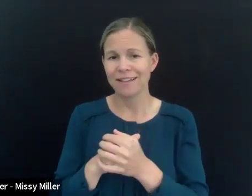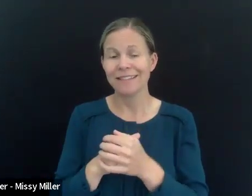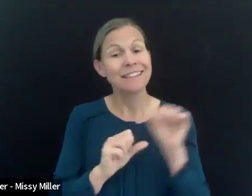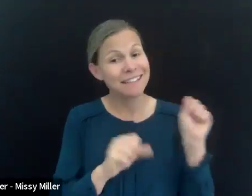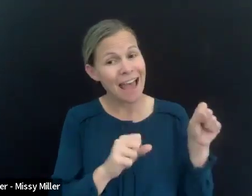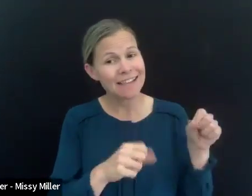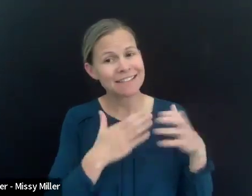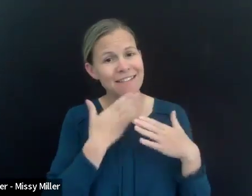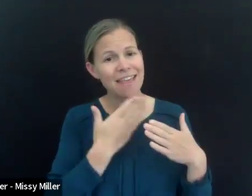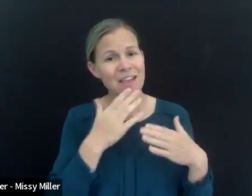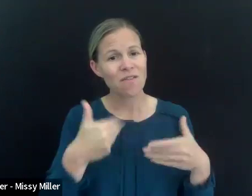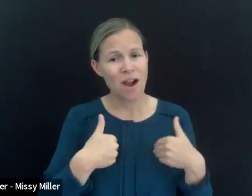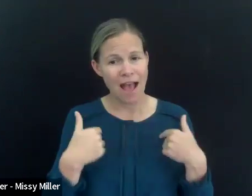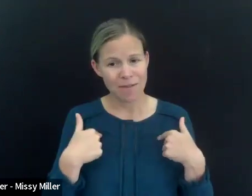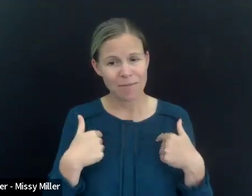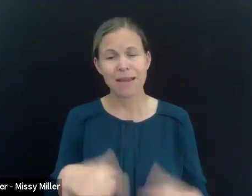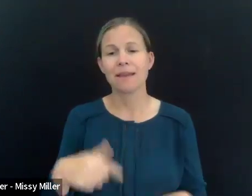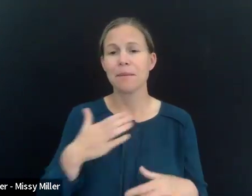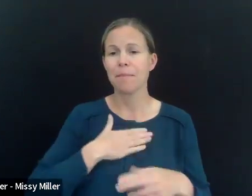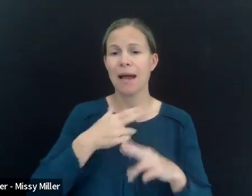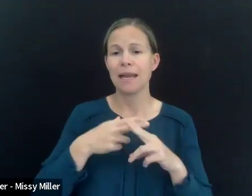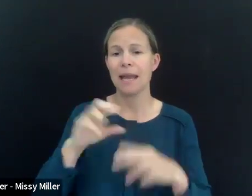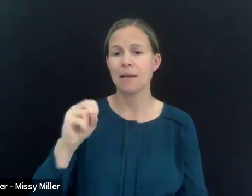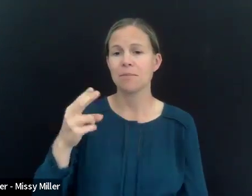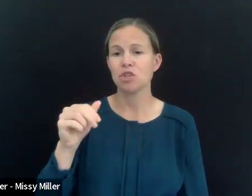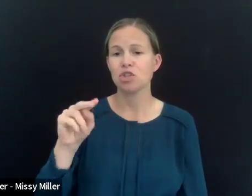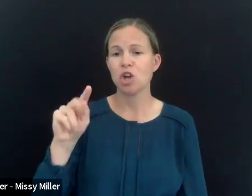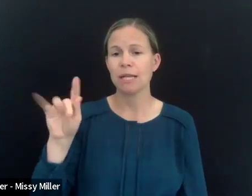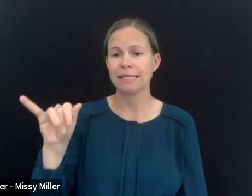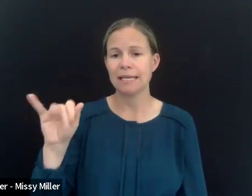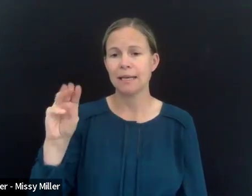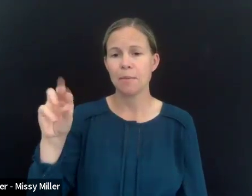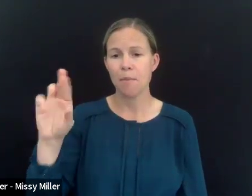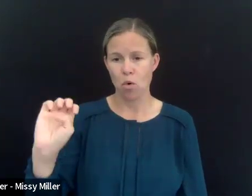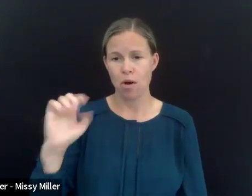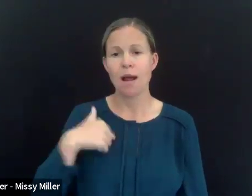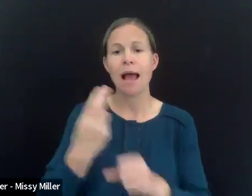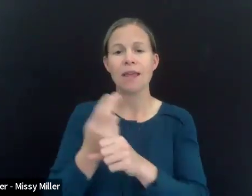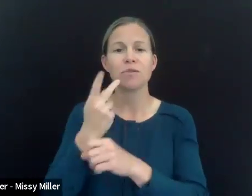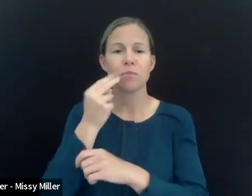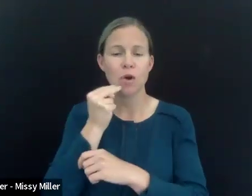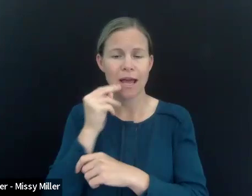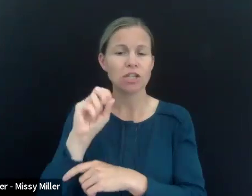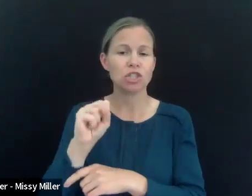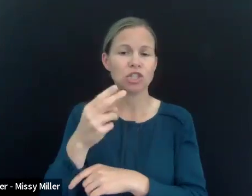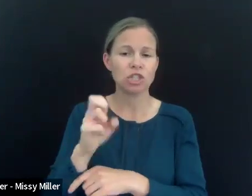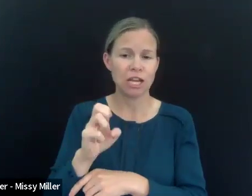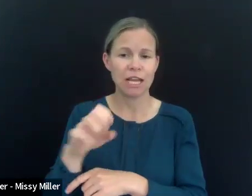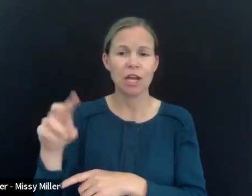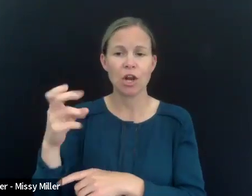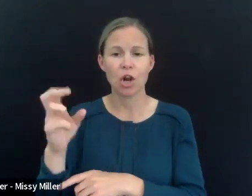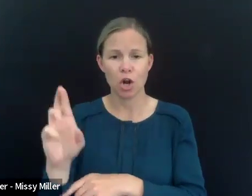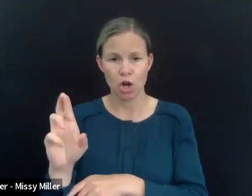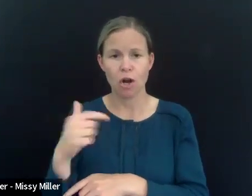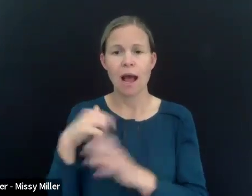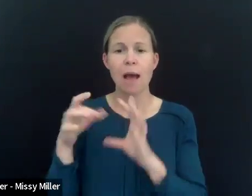me. My name is Shanti Moore. I use she, her pronouns, and I am the Birth Justice Training and Curriculum